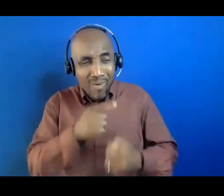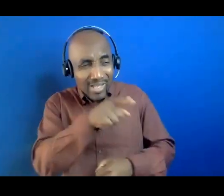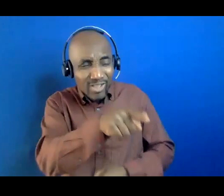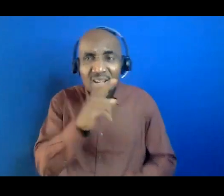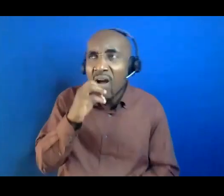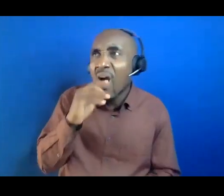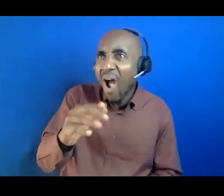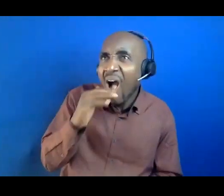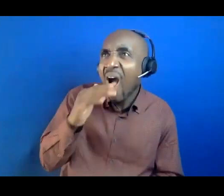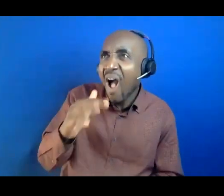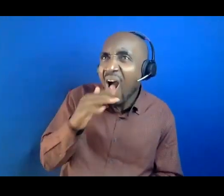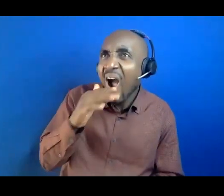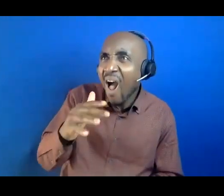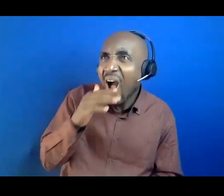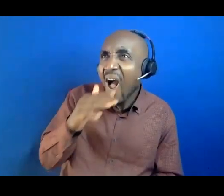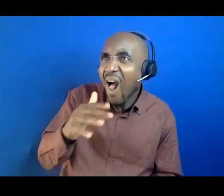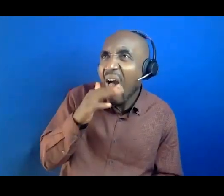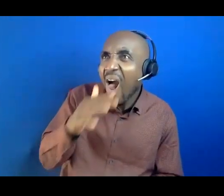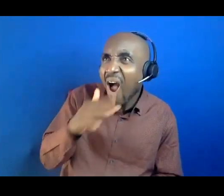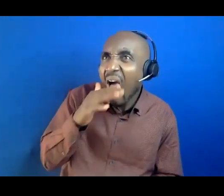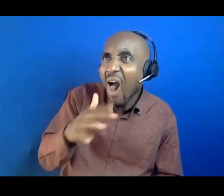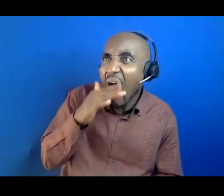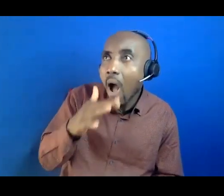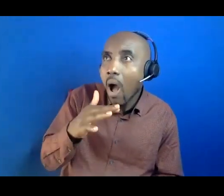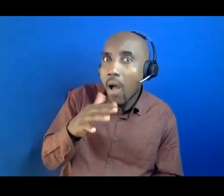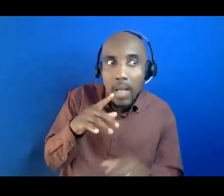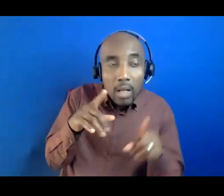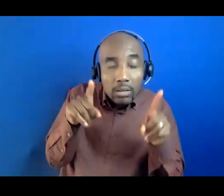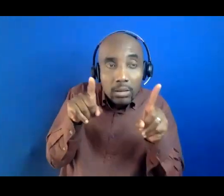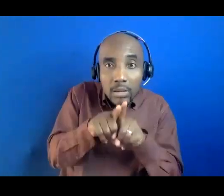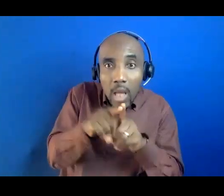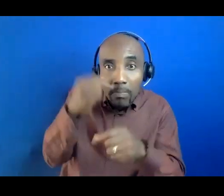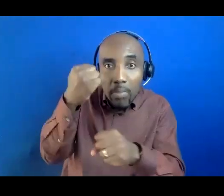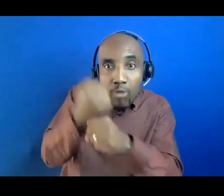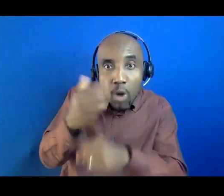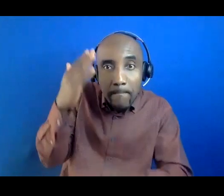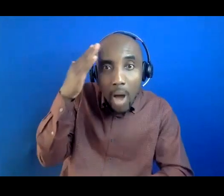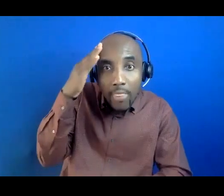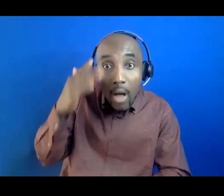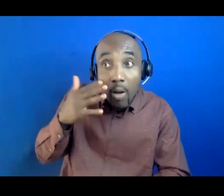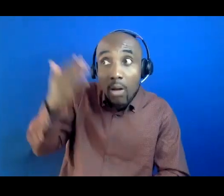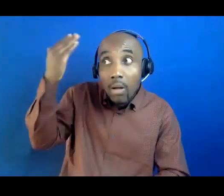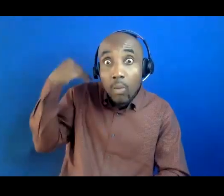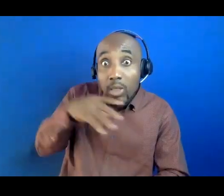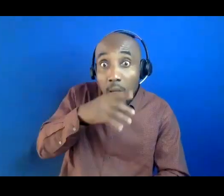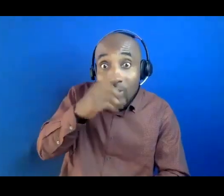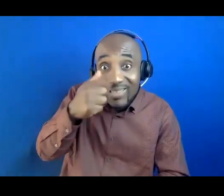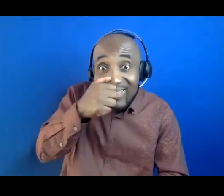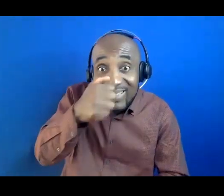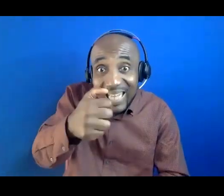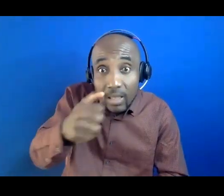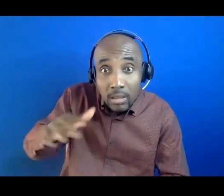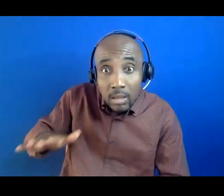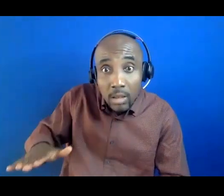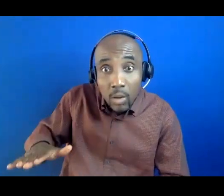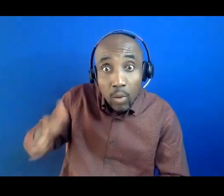spoke exactly the same as my grandma used to pray when I was 6 years old. And it was the first time